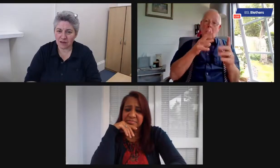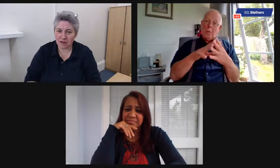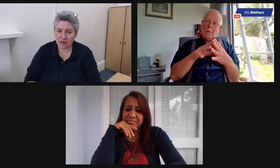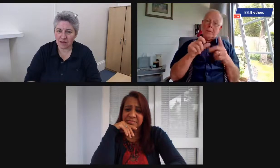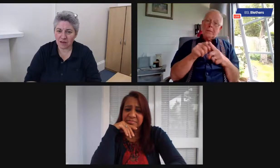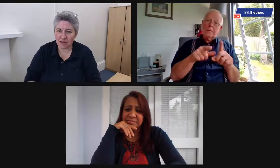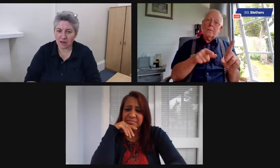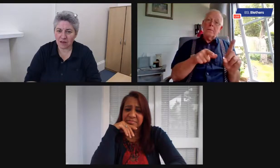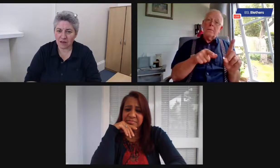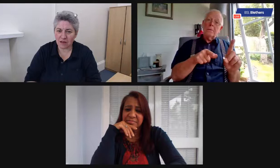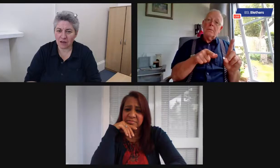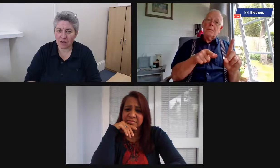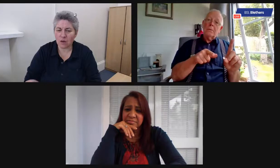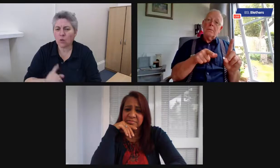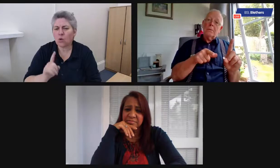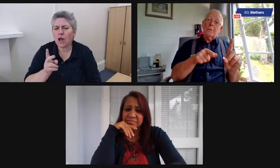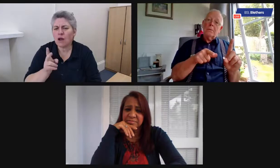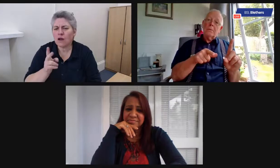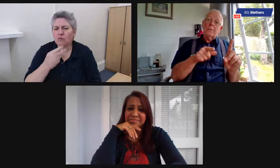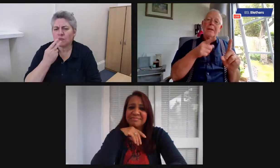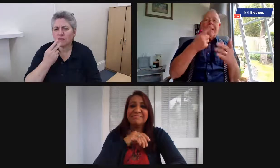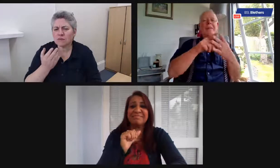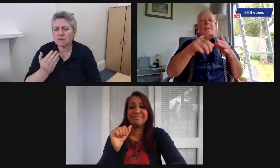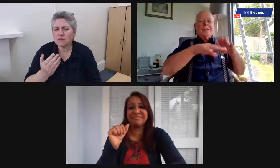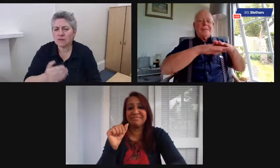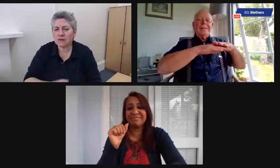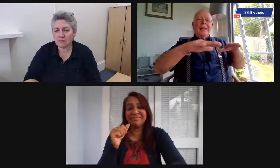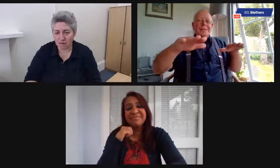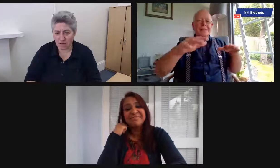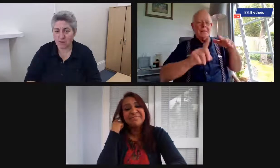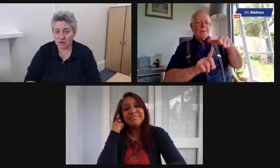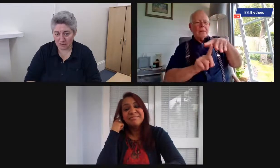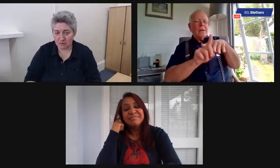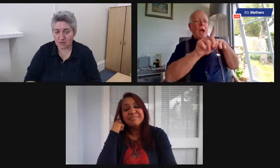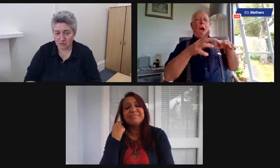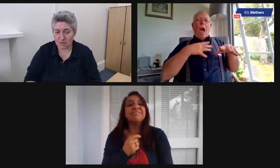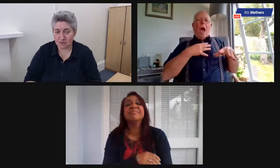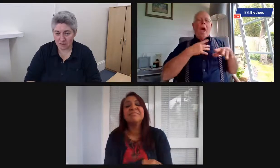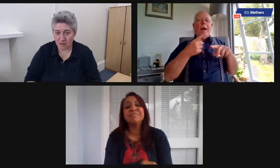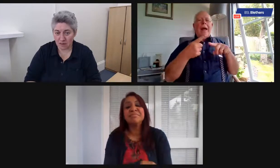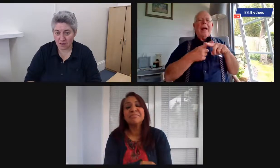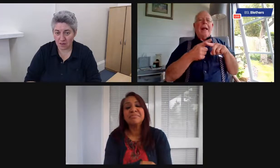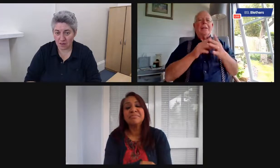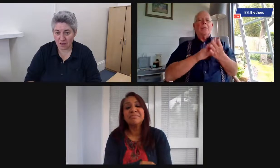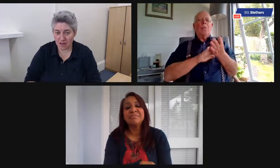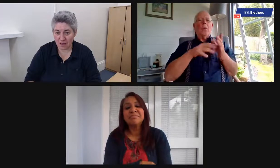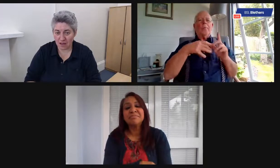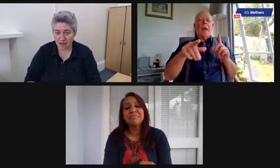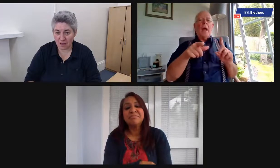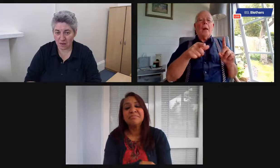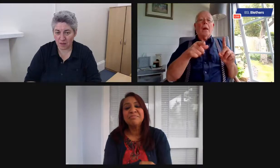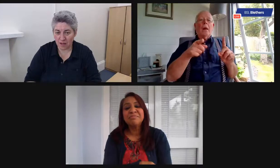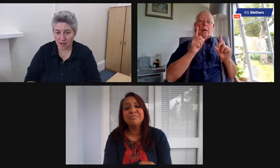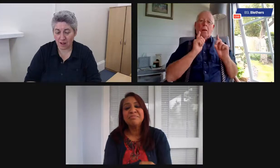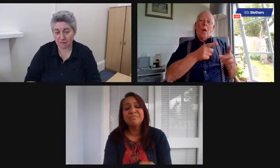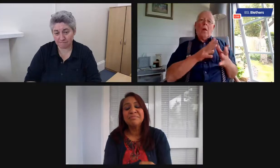decking and things like that. Yeah, I mean, suppose if you've got if you've got your decking, right, and what comes up is an